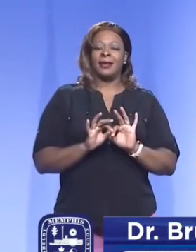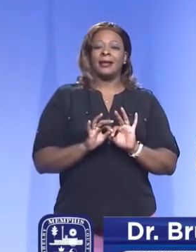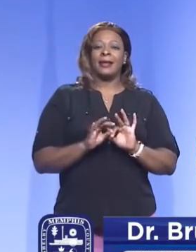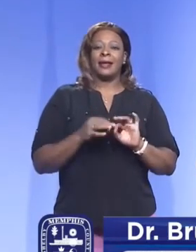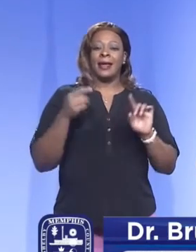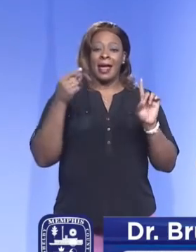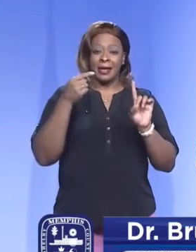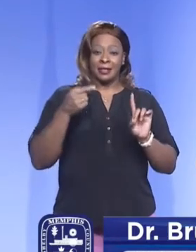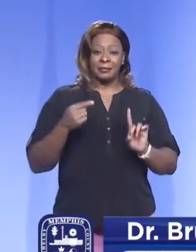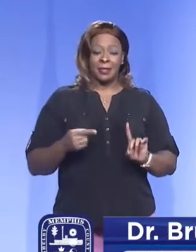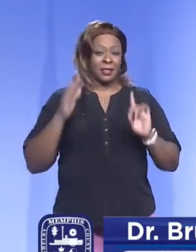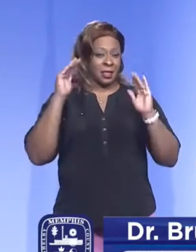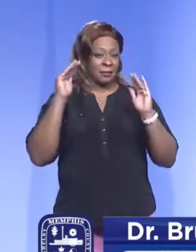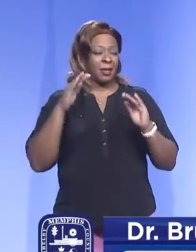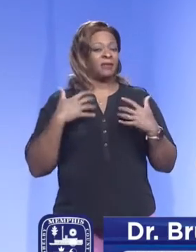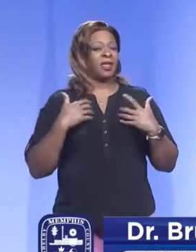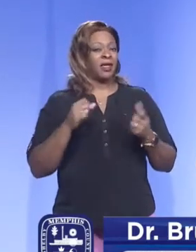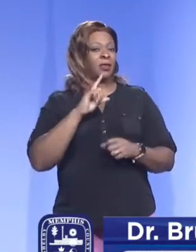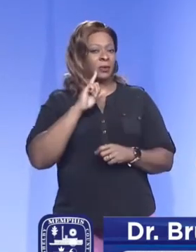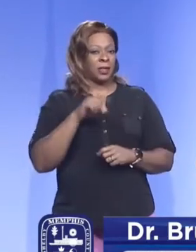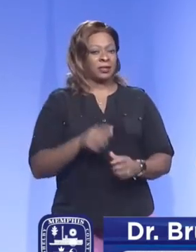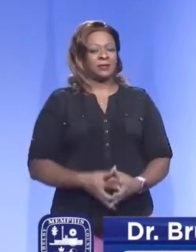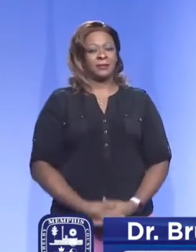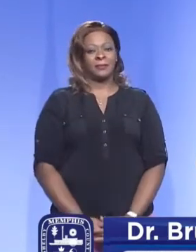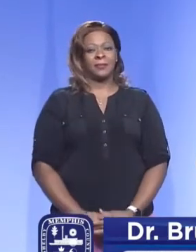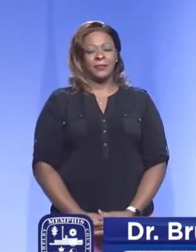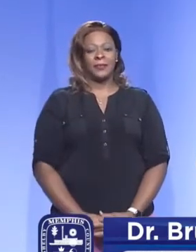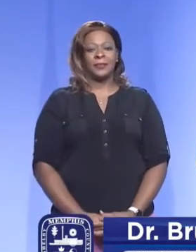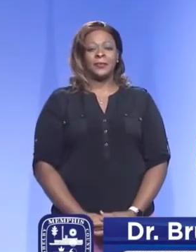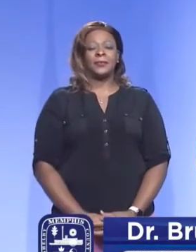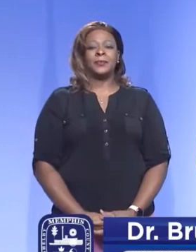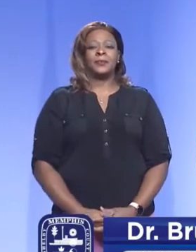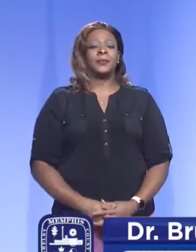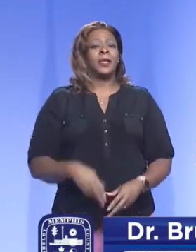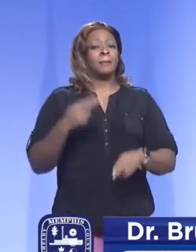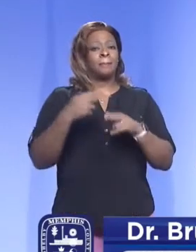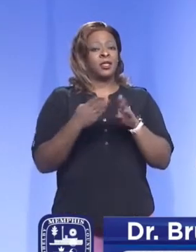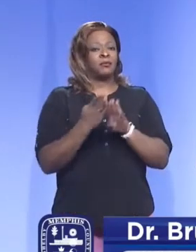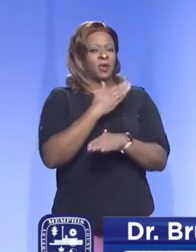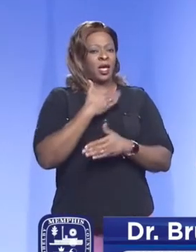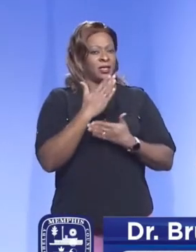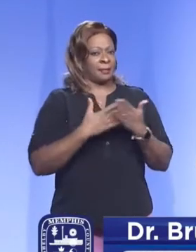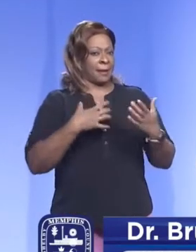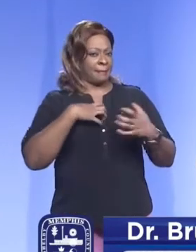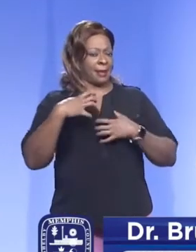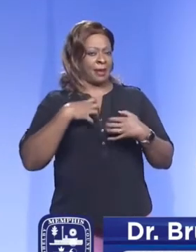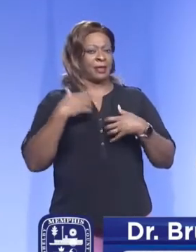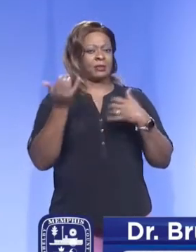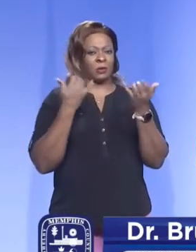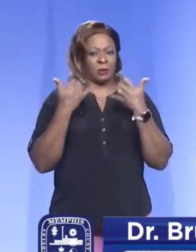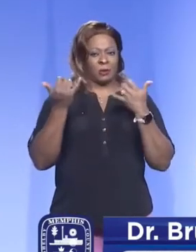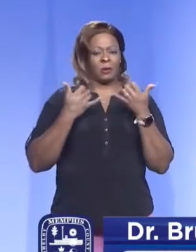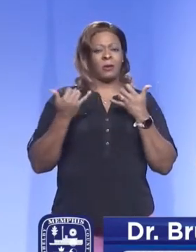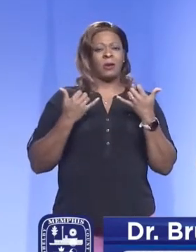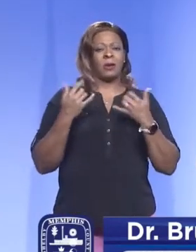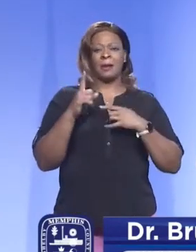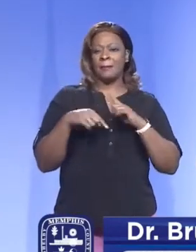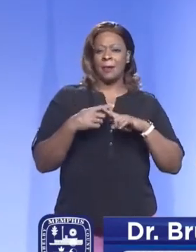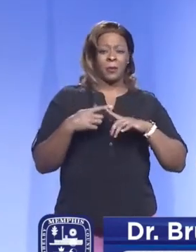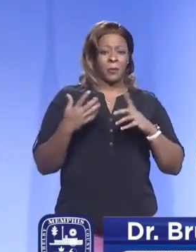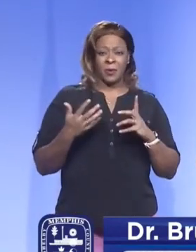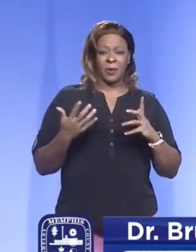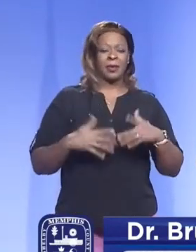aspects of the health directive. As stated, we've had some complaints about